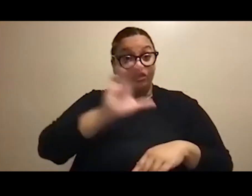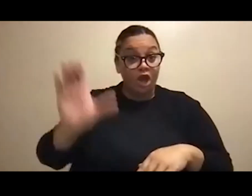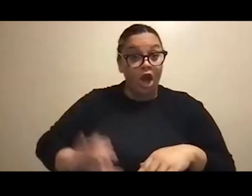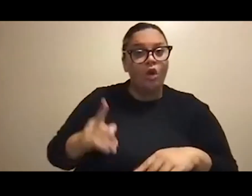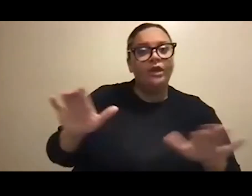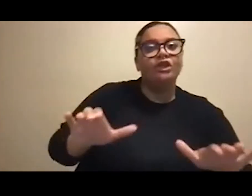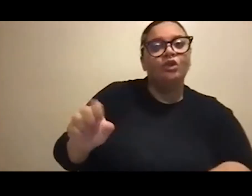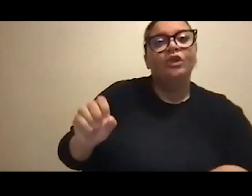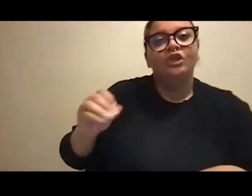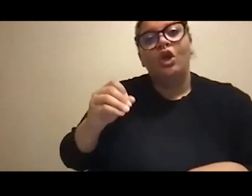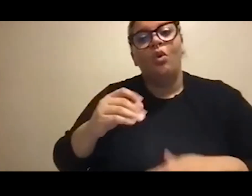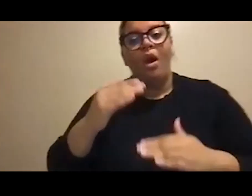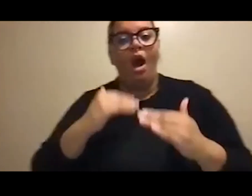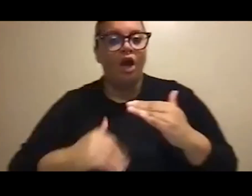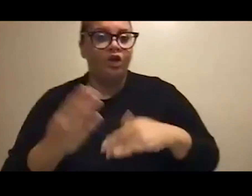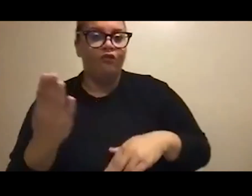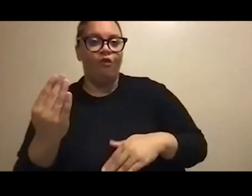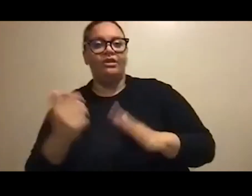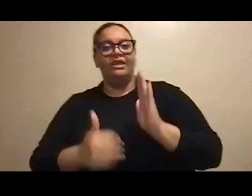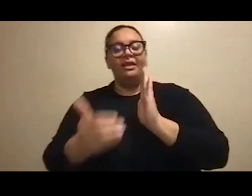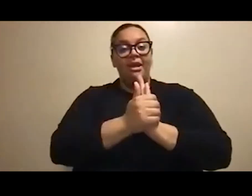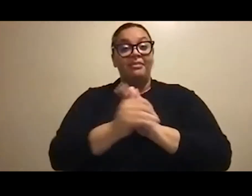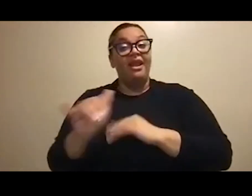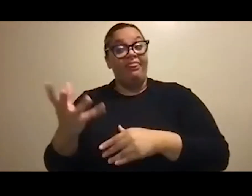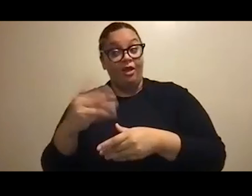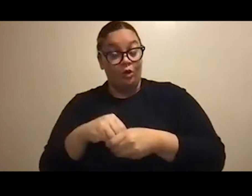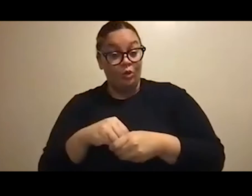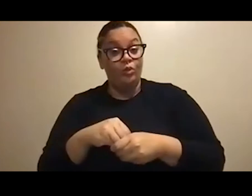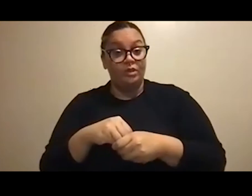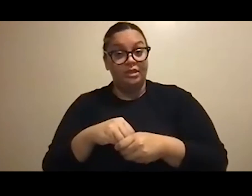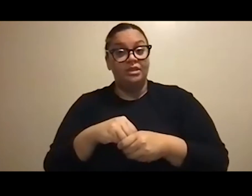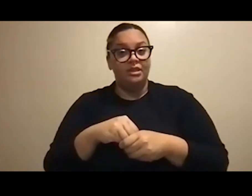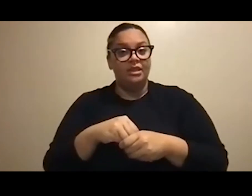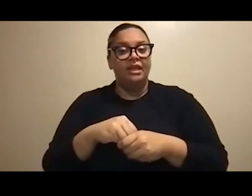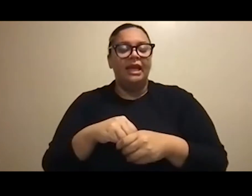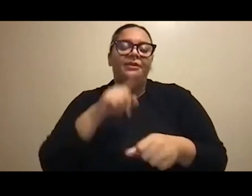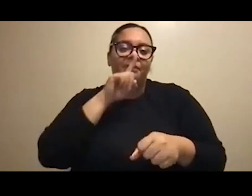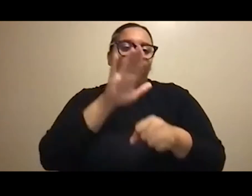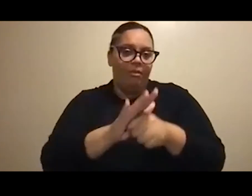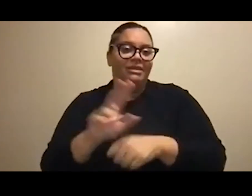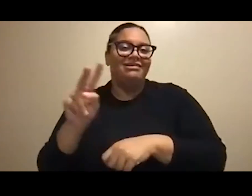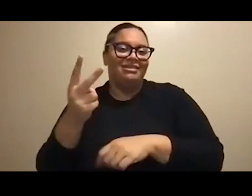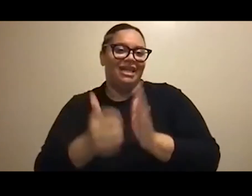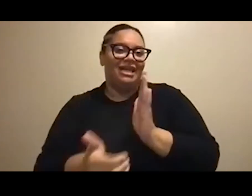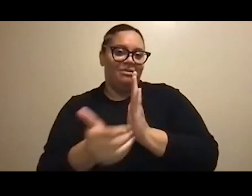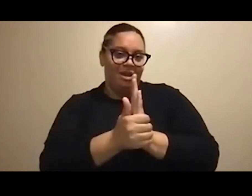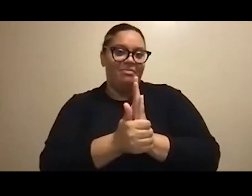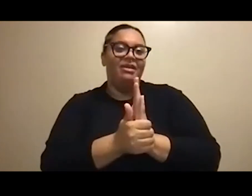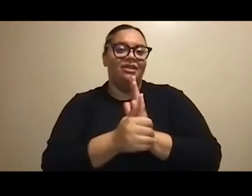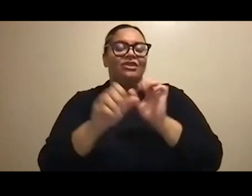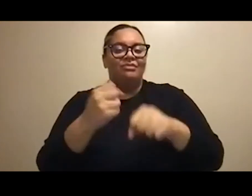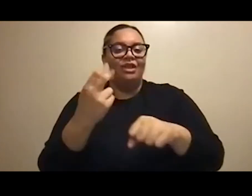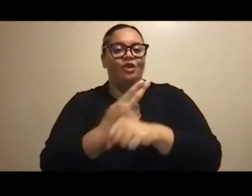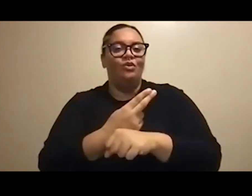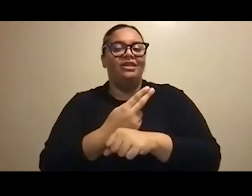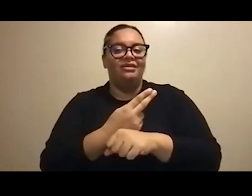the authority of the 14th Amendment, which includes the guarantees of the Second Amendment against the states.